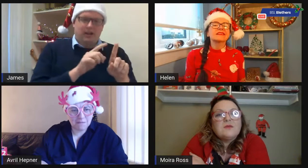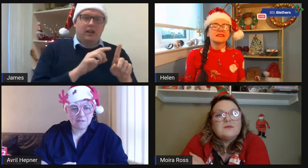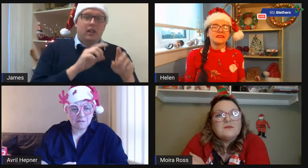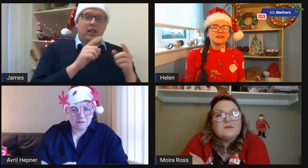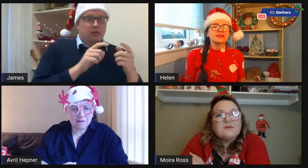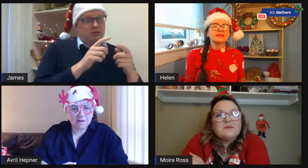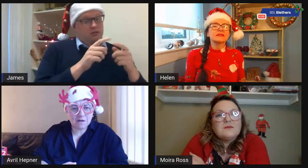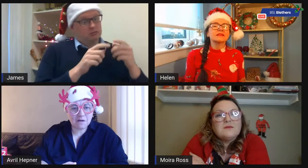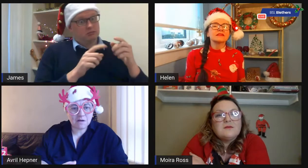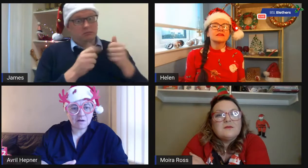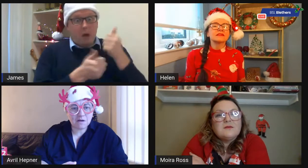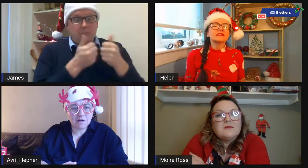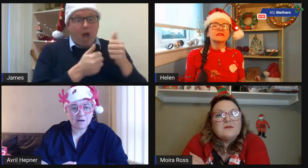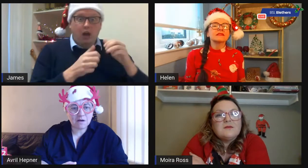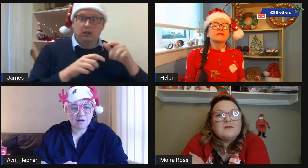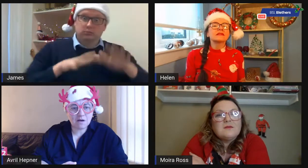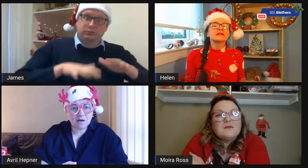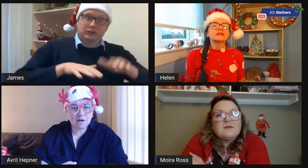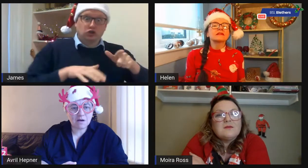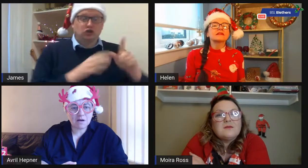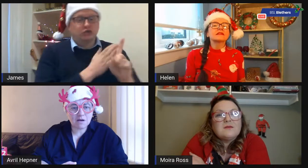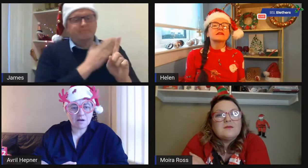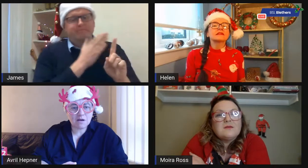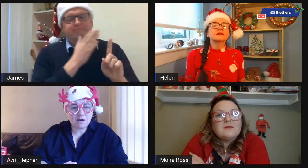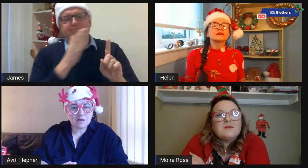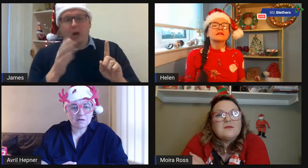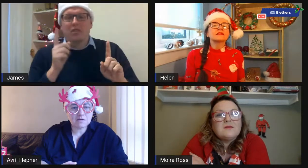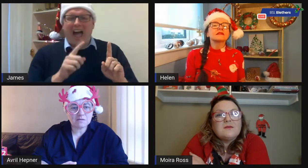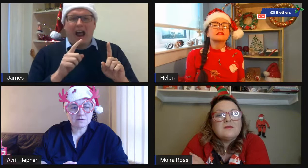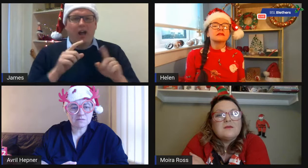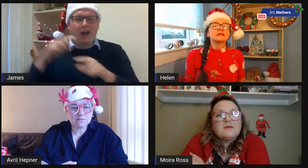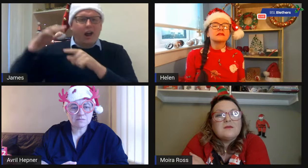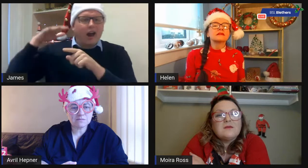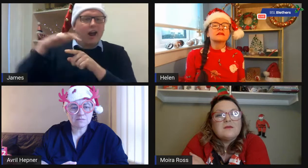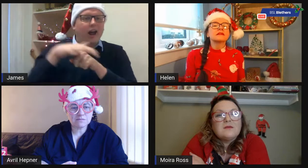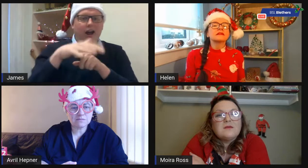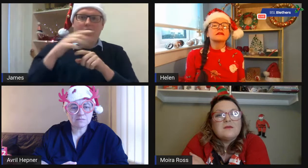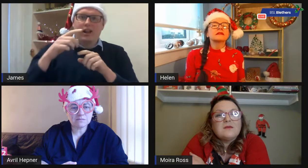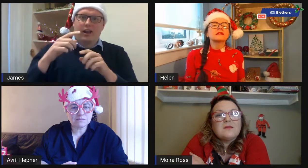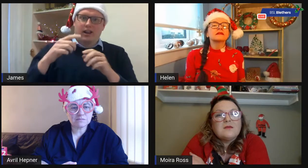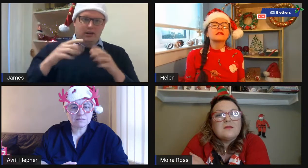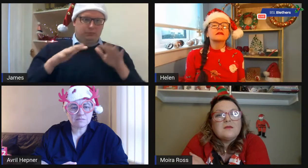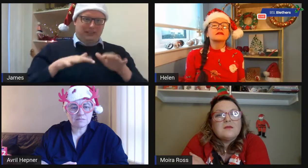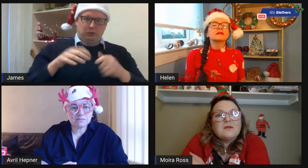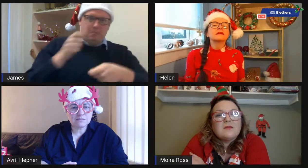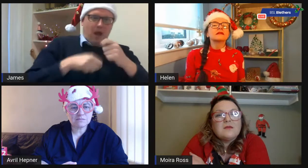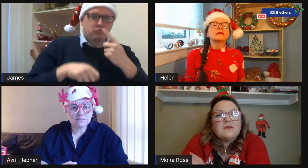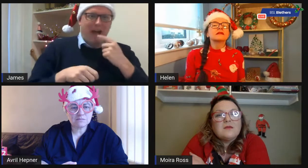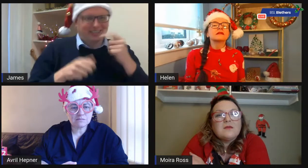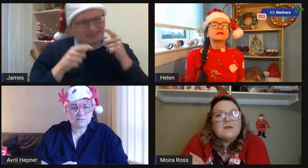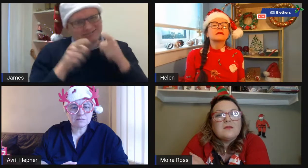coming, after the winter. And it was popular within Britain as well.